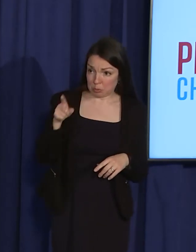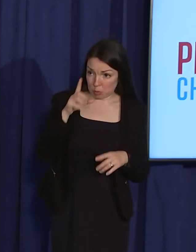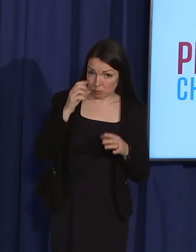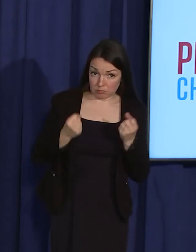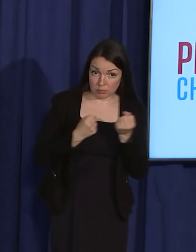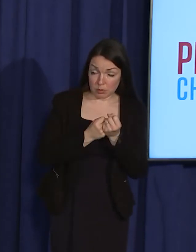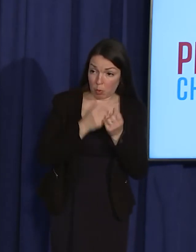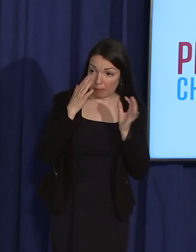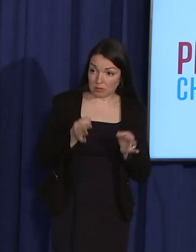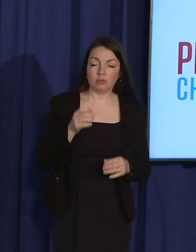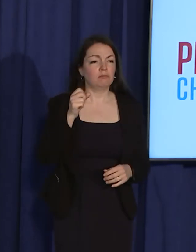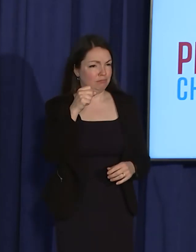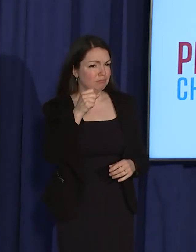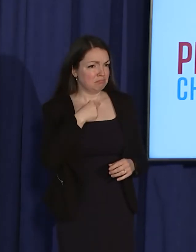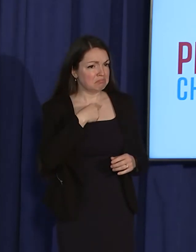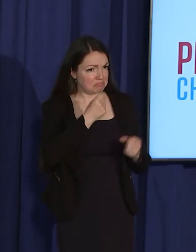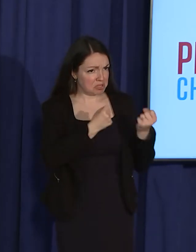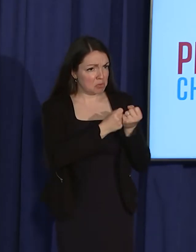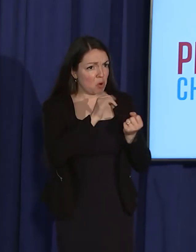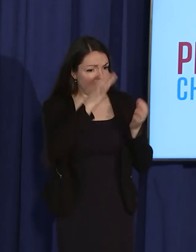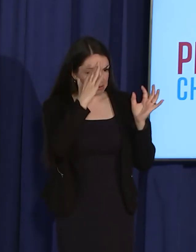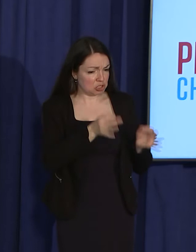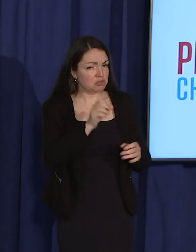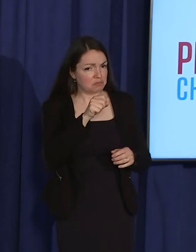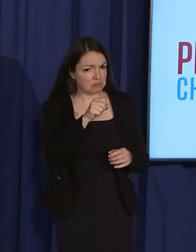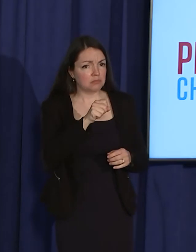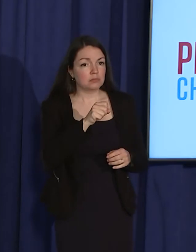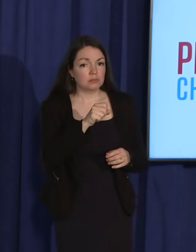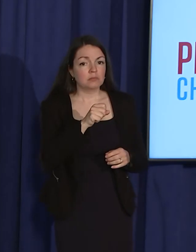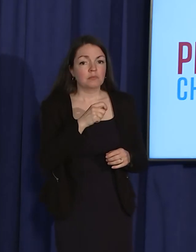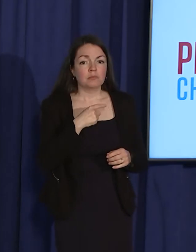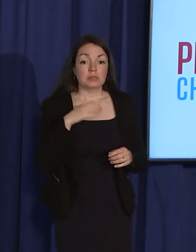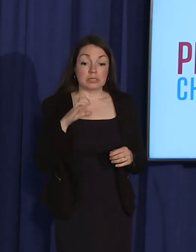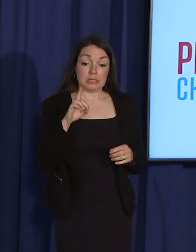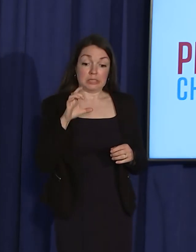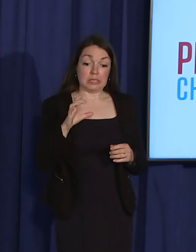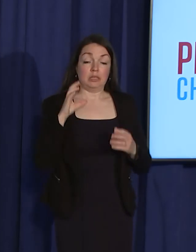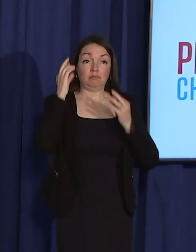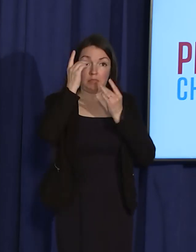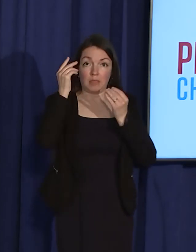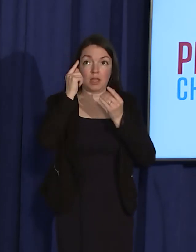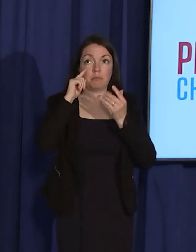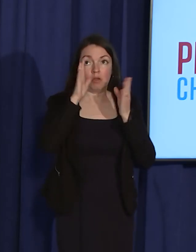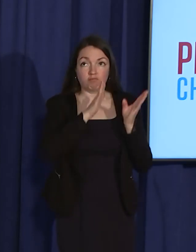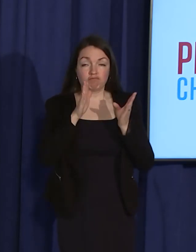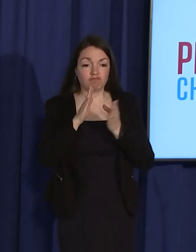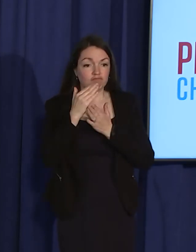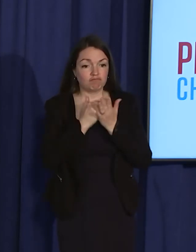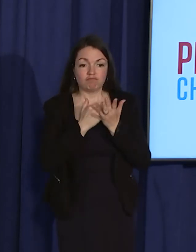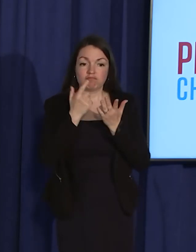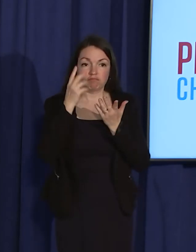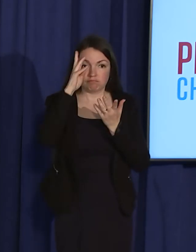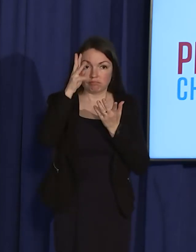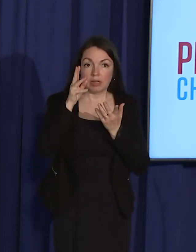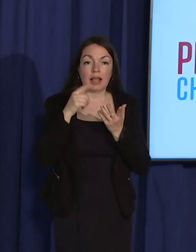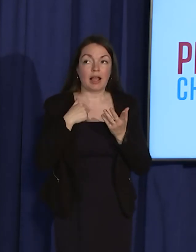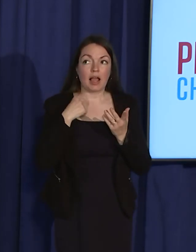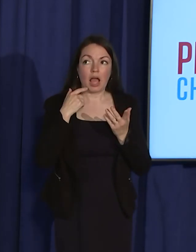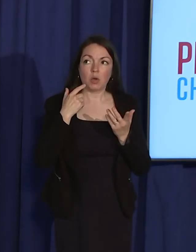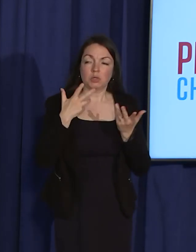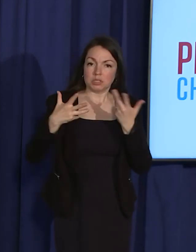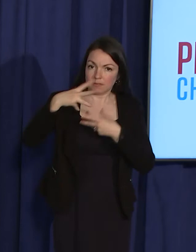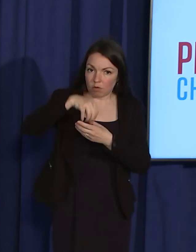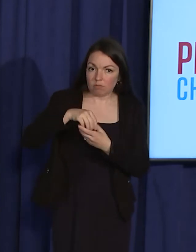that decision, yes. I was in conversations, as the CDC was thinking about this, and, I think it's a step, right? This is